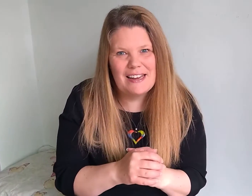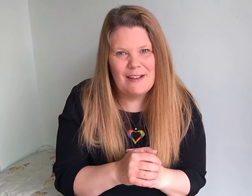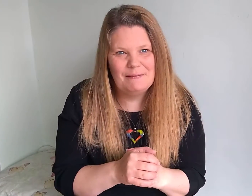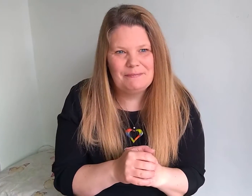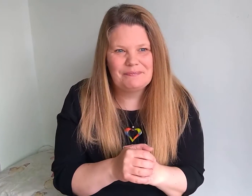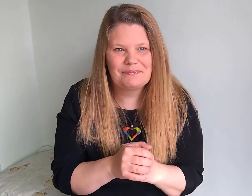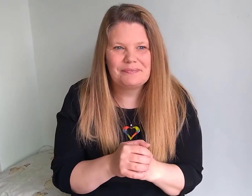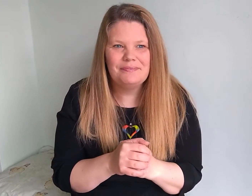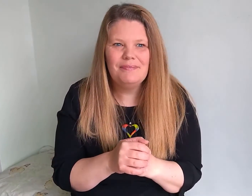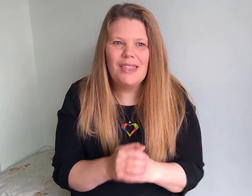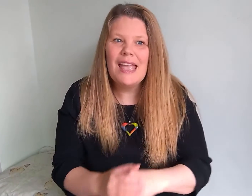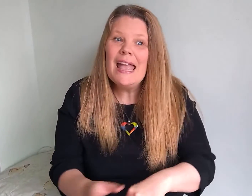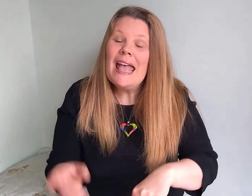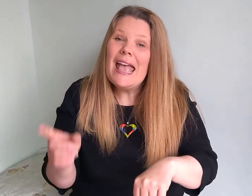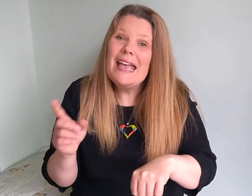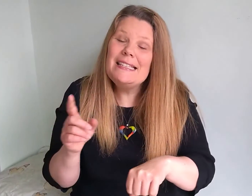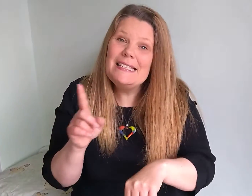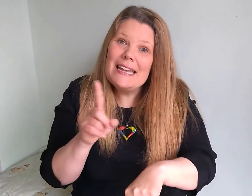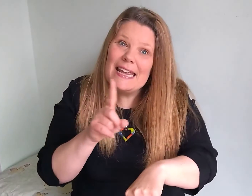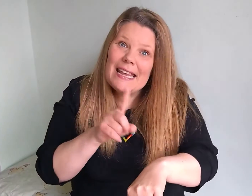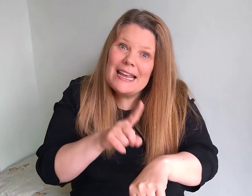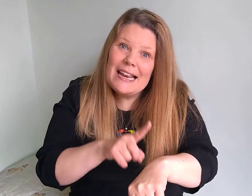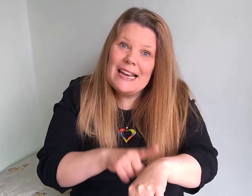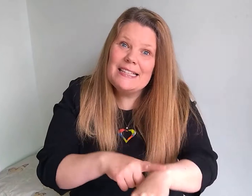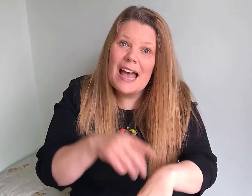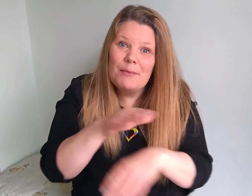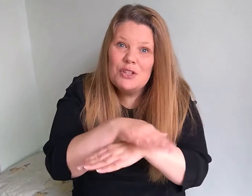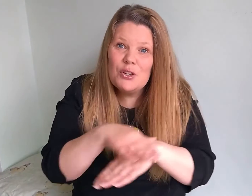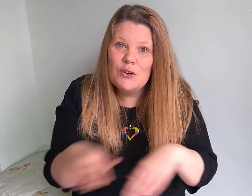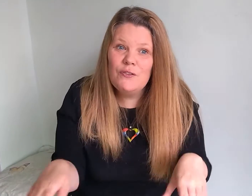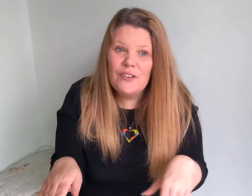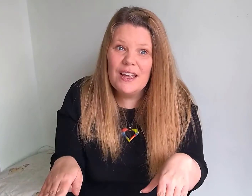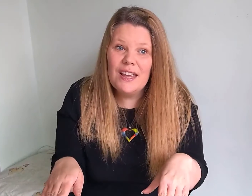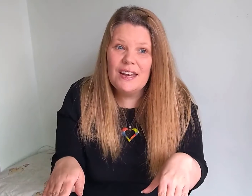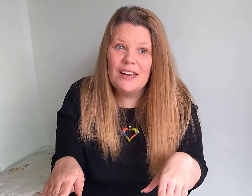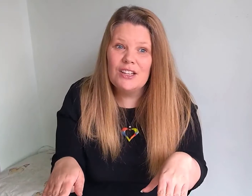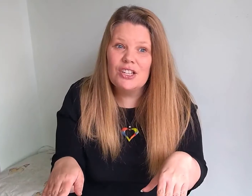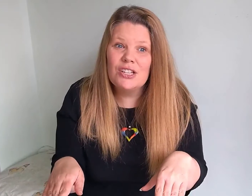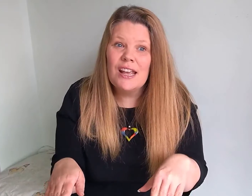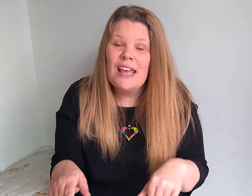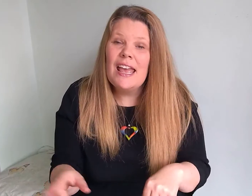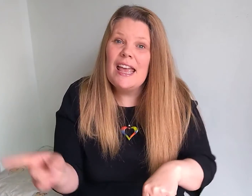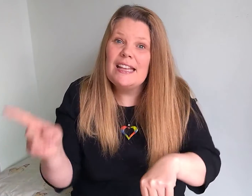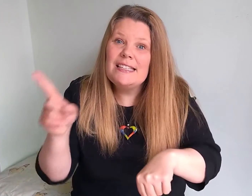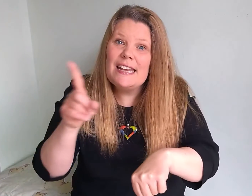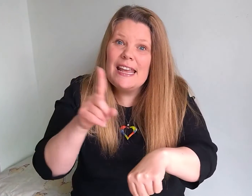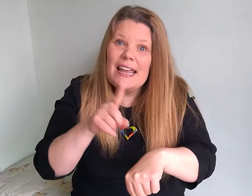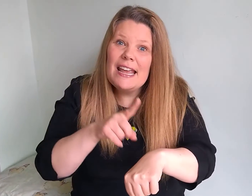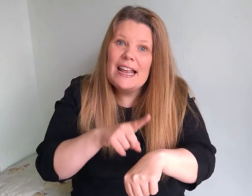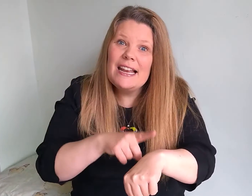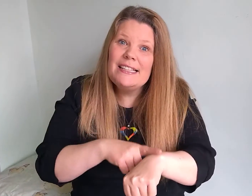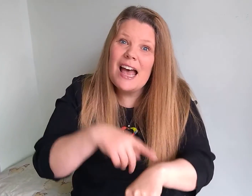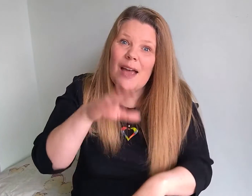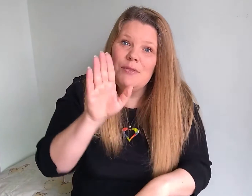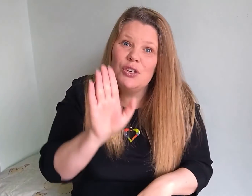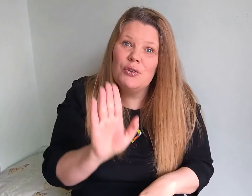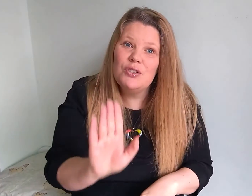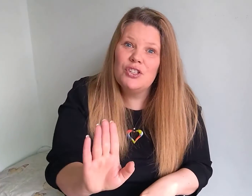now. It's nearly time to finish. It's nearly time to